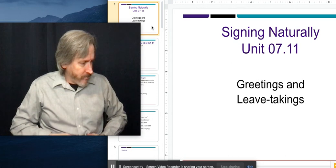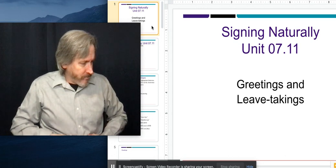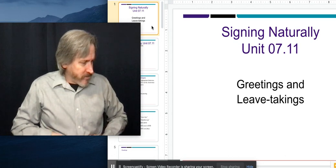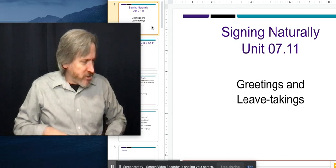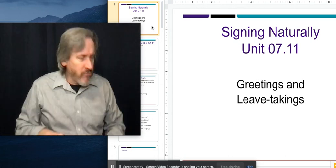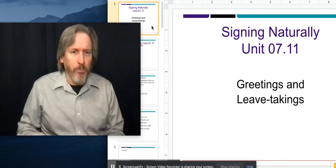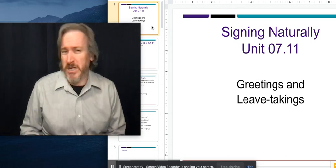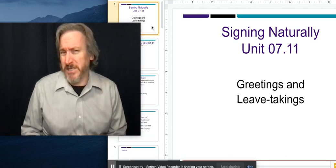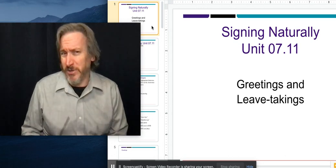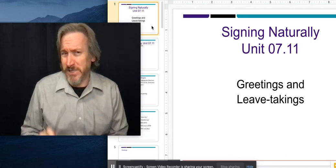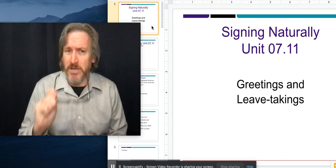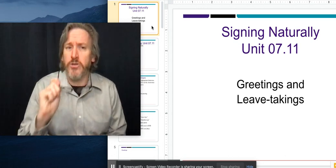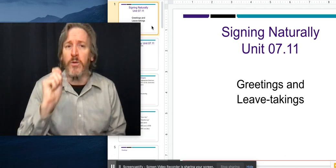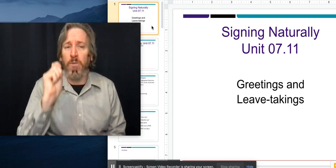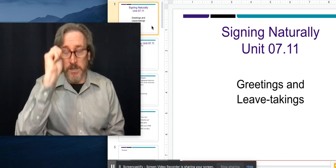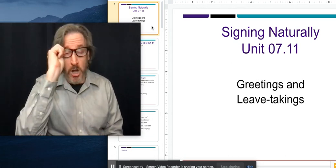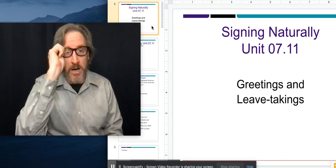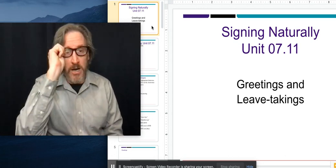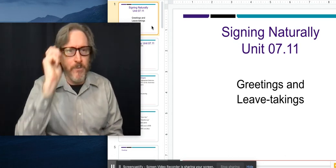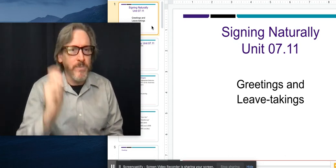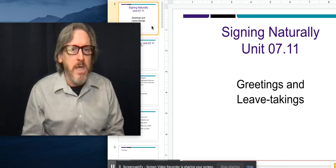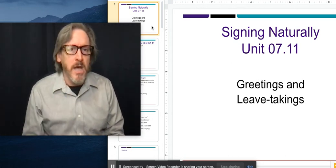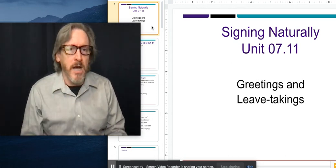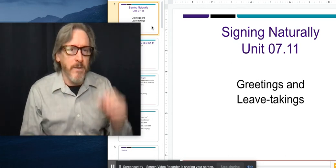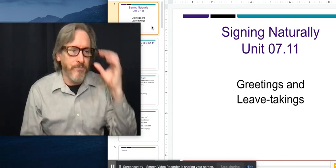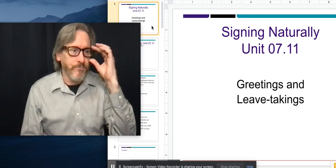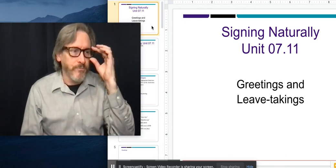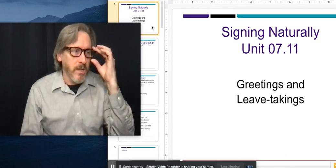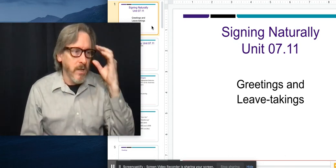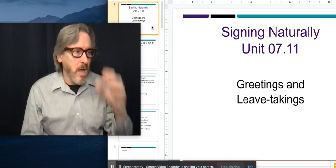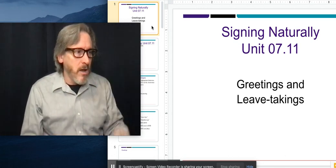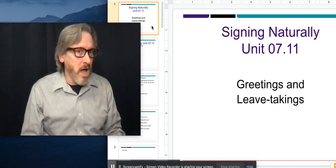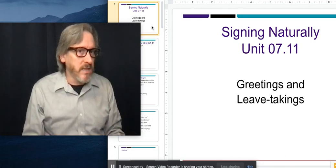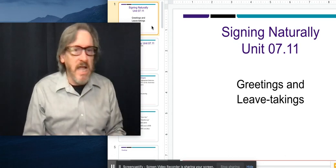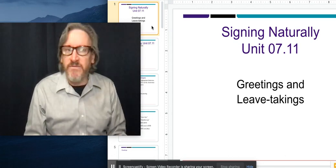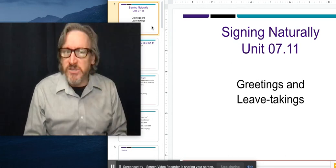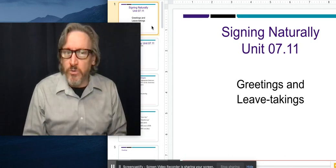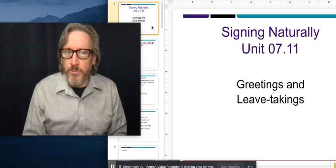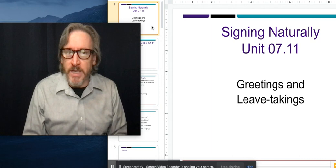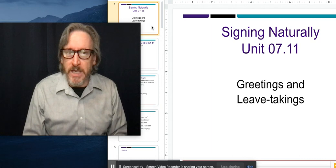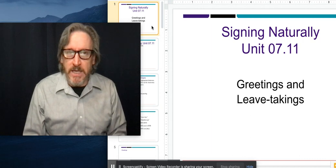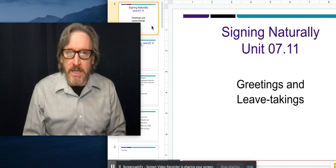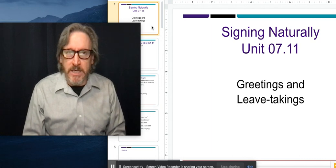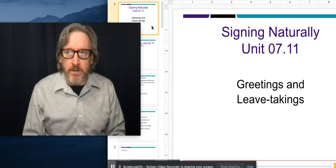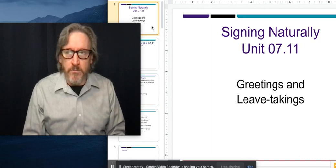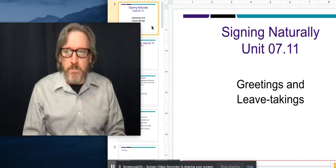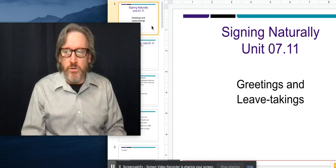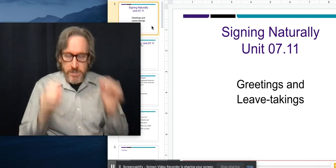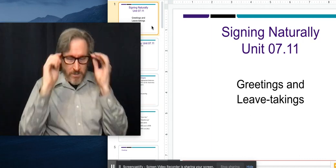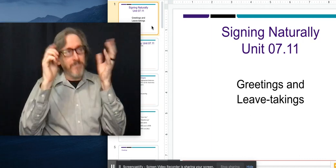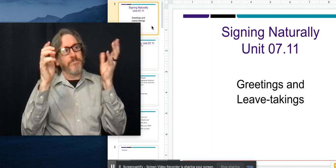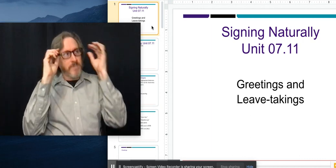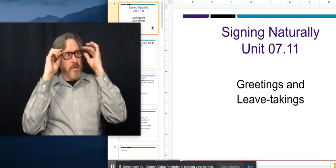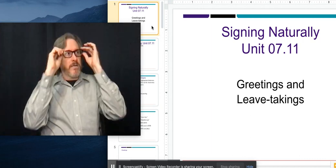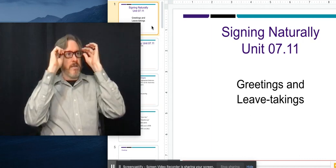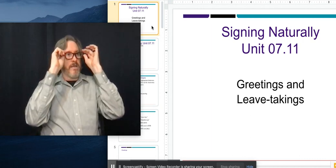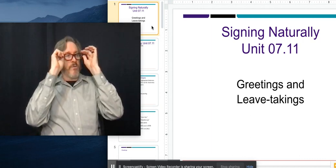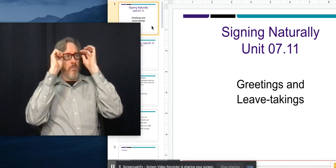some general principles that we can talk about. A lot of this will be most,